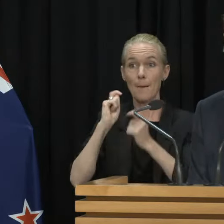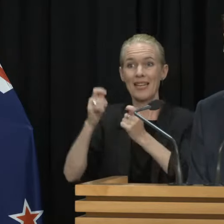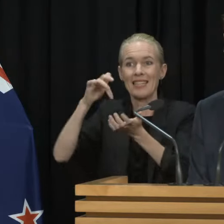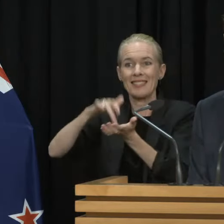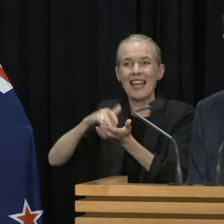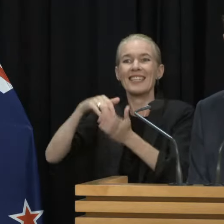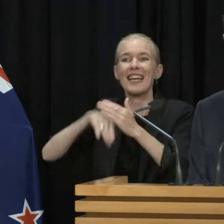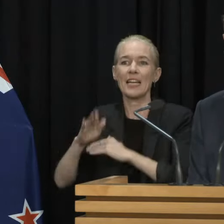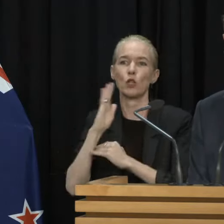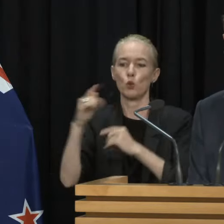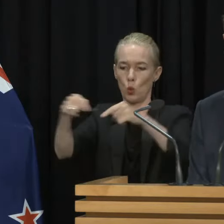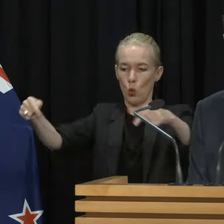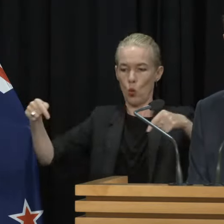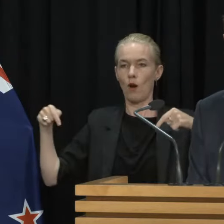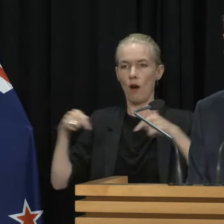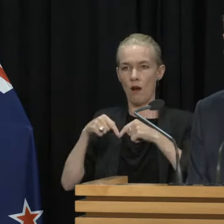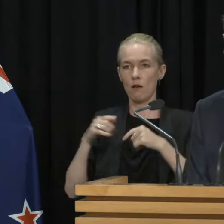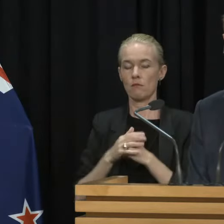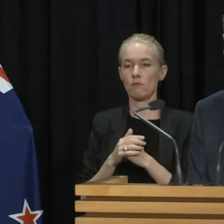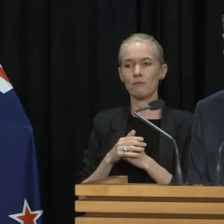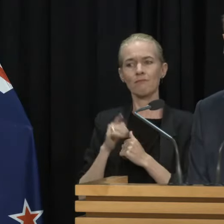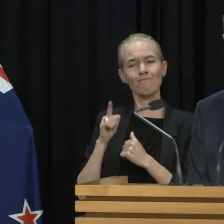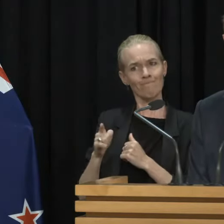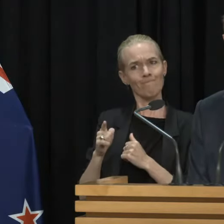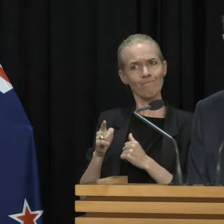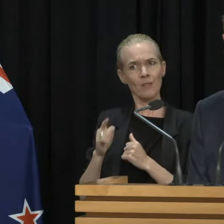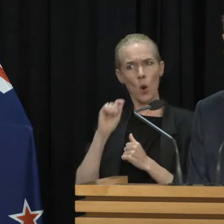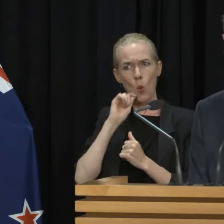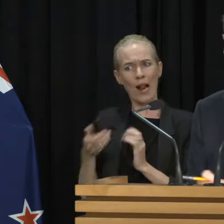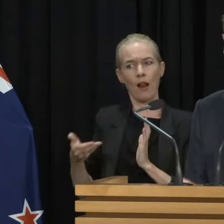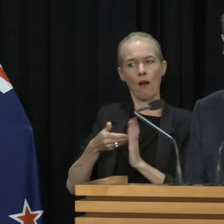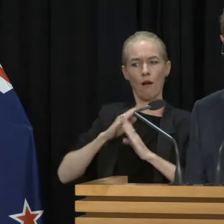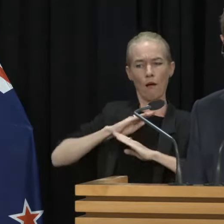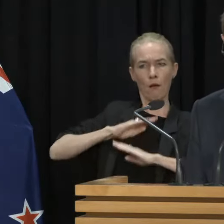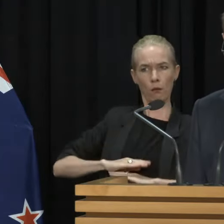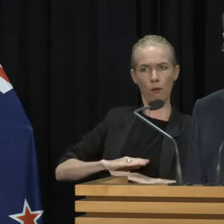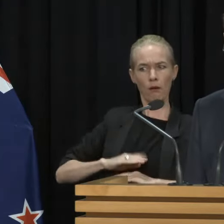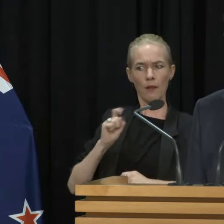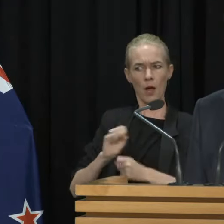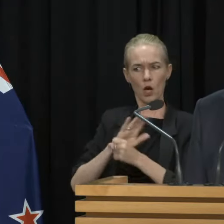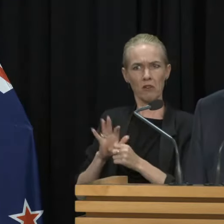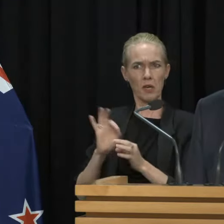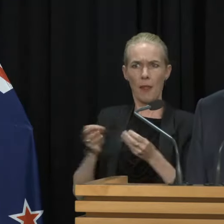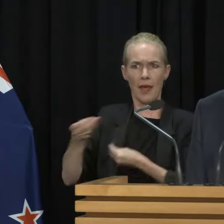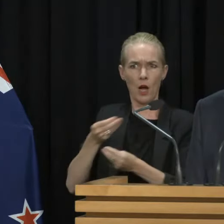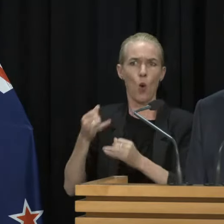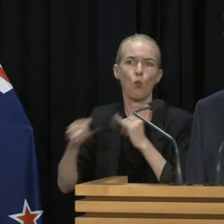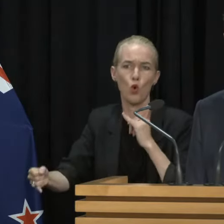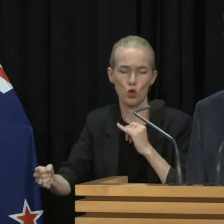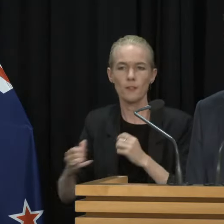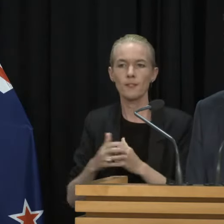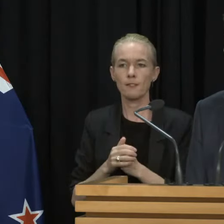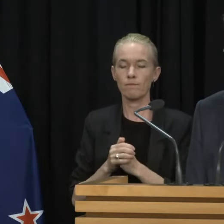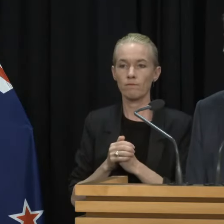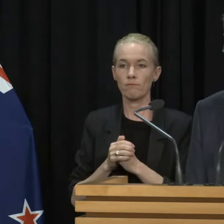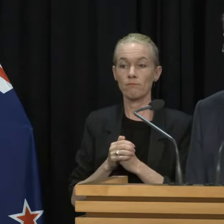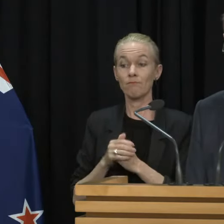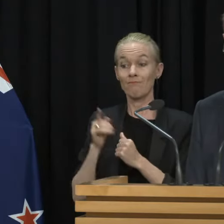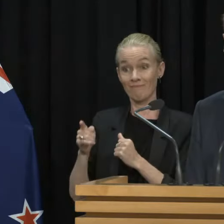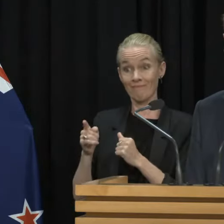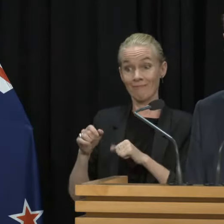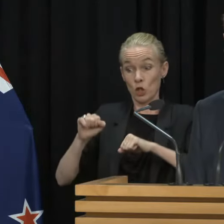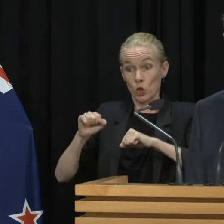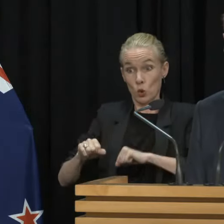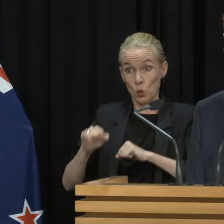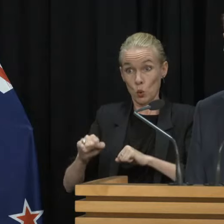shortly. That'll help us to ensure that there aren't any additional cases and that the virus has been contained. We're asking household members